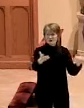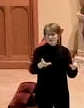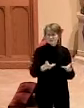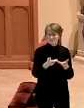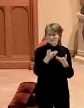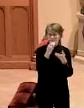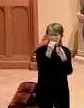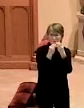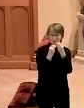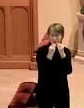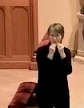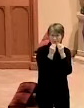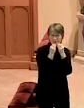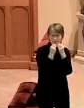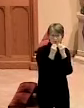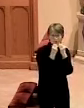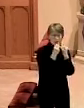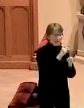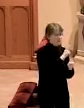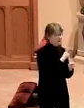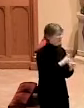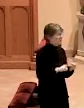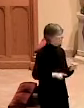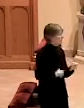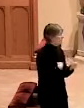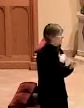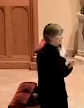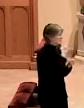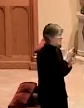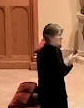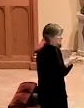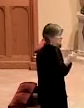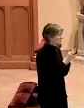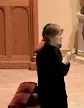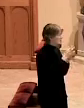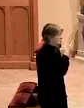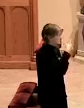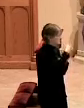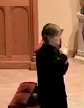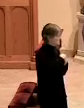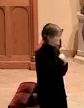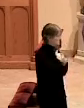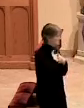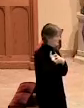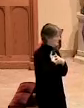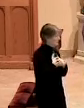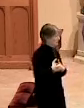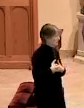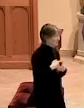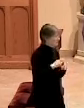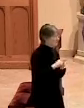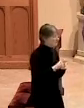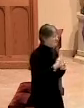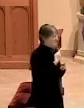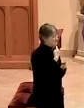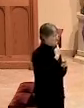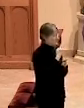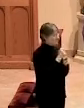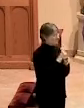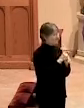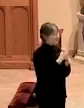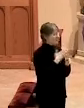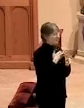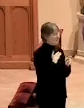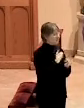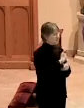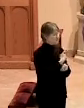are called to the supper of the Lamb. Lord, I am not worthy that you should enter under my roof, but only say